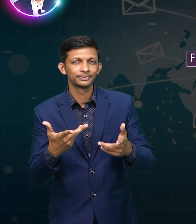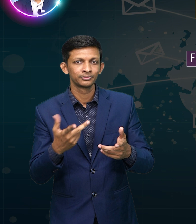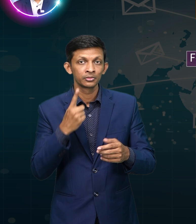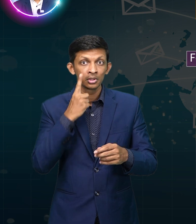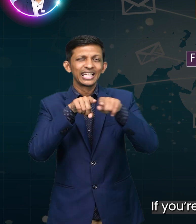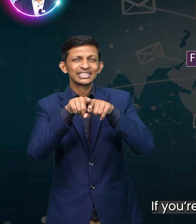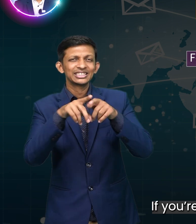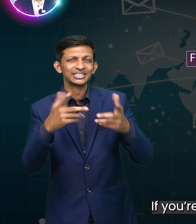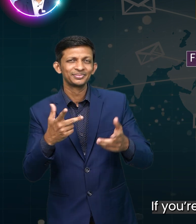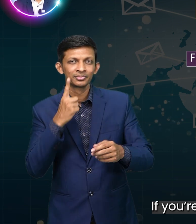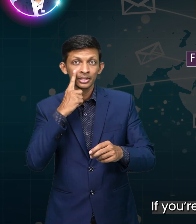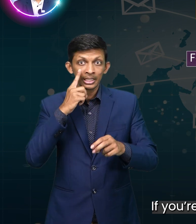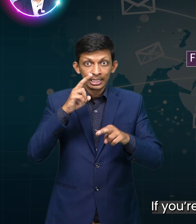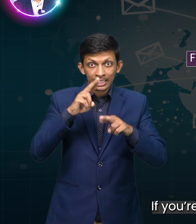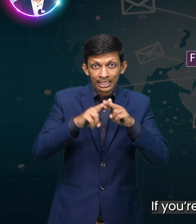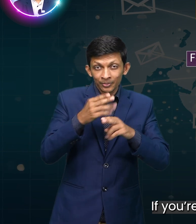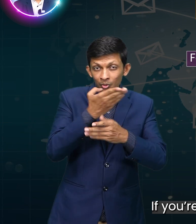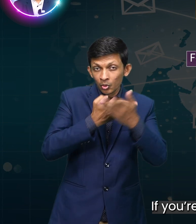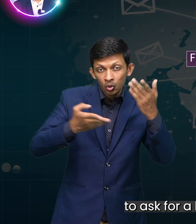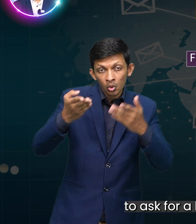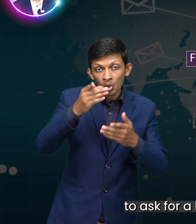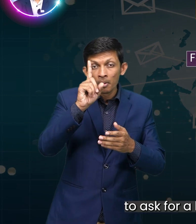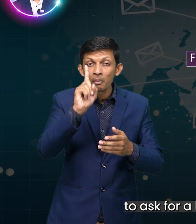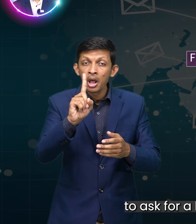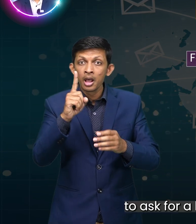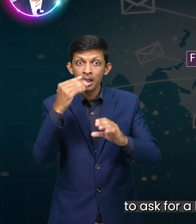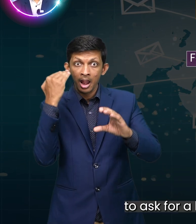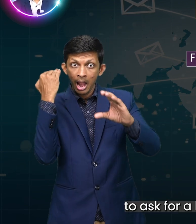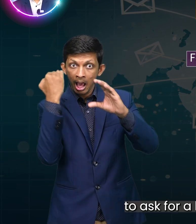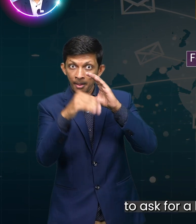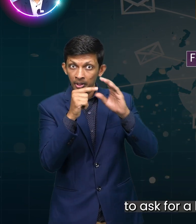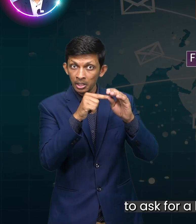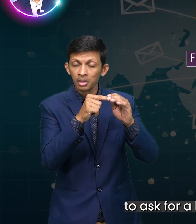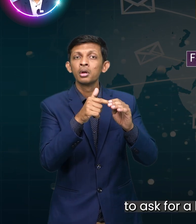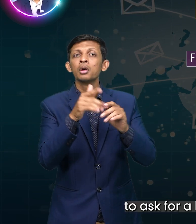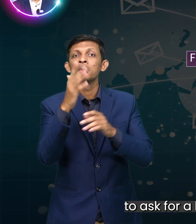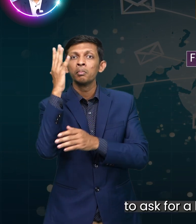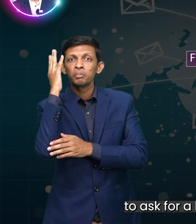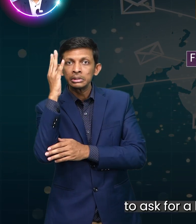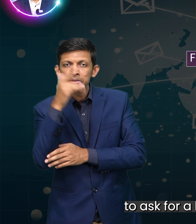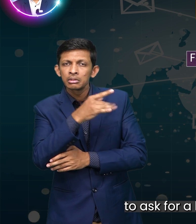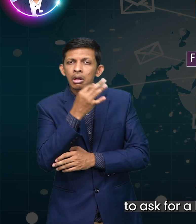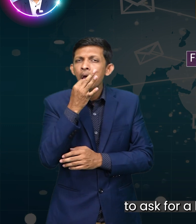Example: if you're emailing a professor to ask for a letter of recommendation,